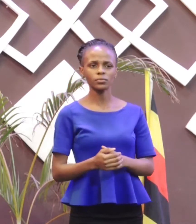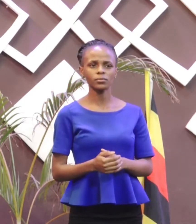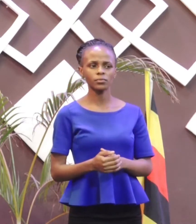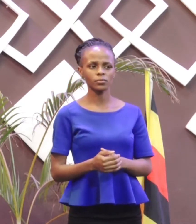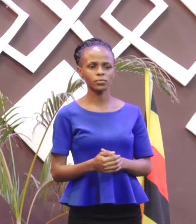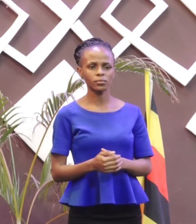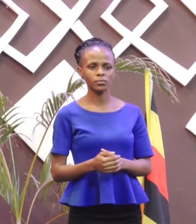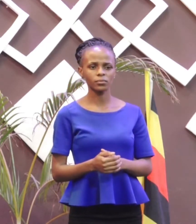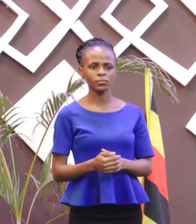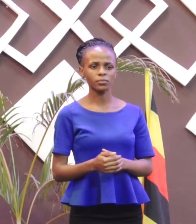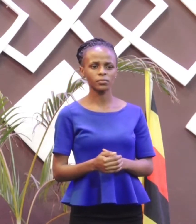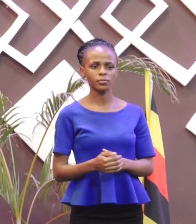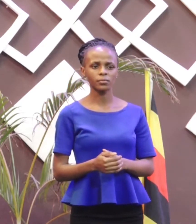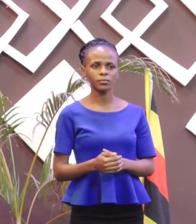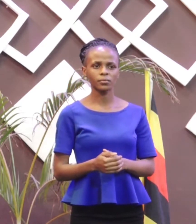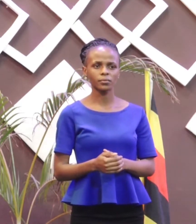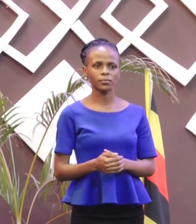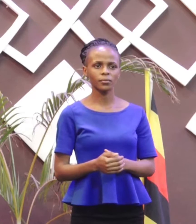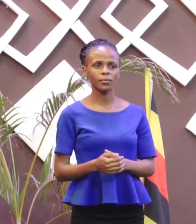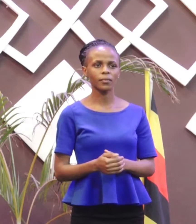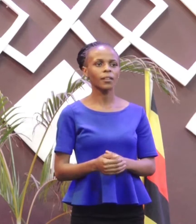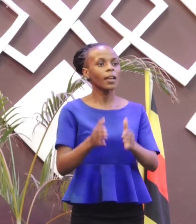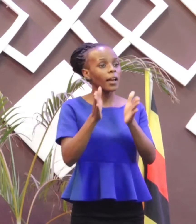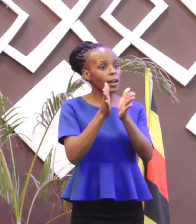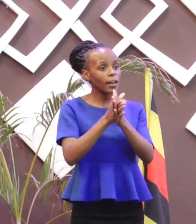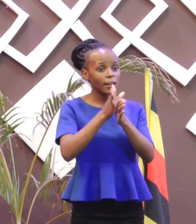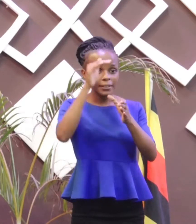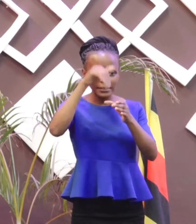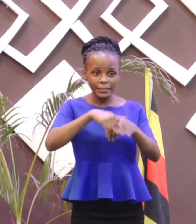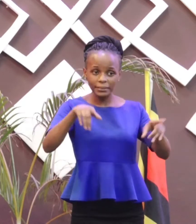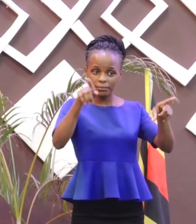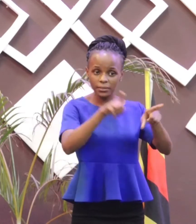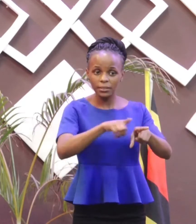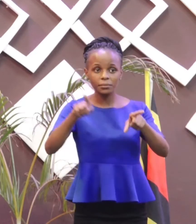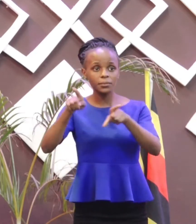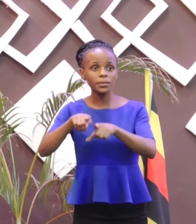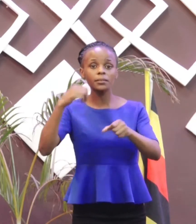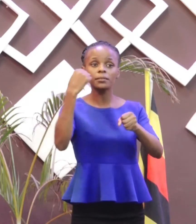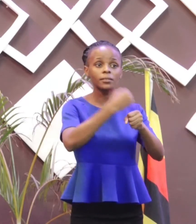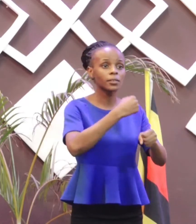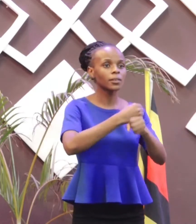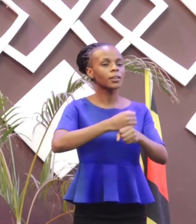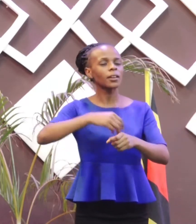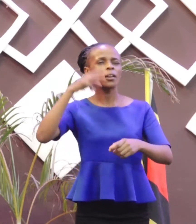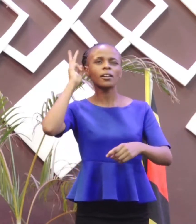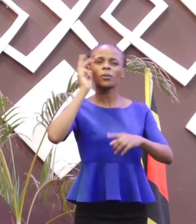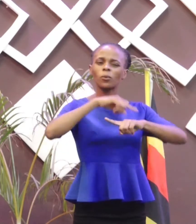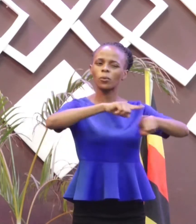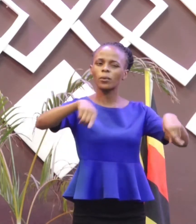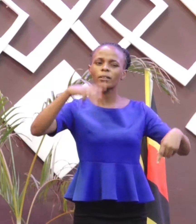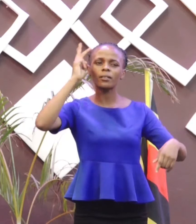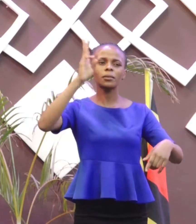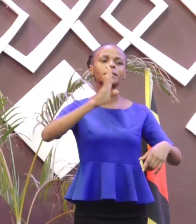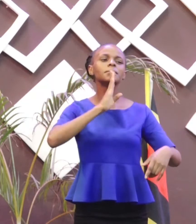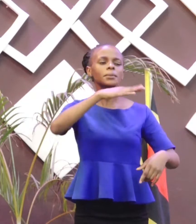obw'okukkiriza n'obw'okutegeera omwana wa Katonda. And in the so doing, we will be mature.